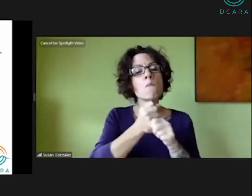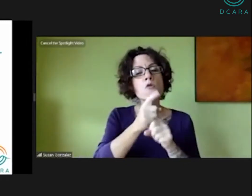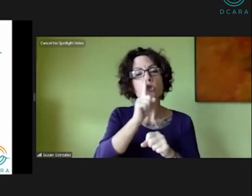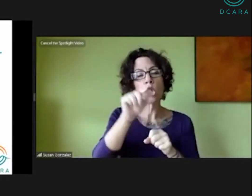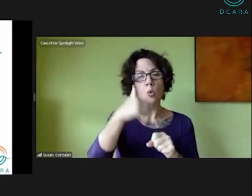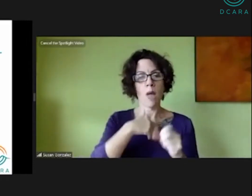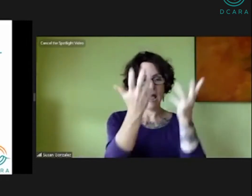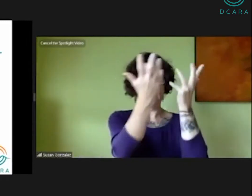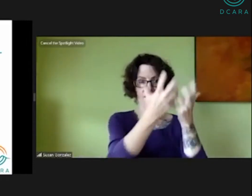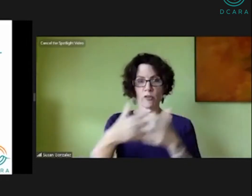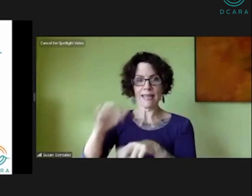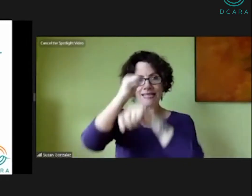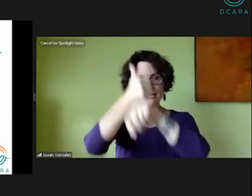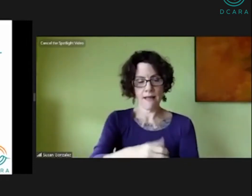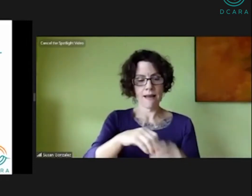will. That's fine.